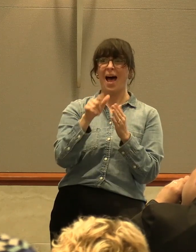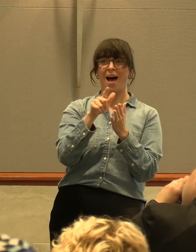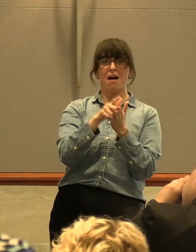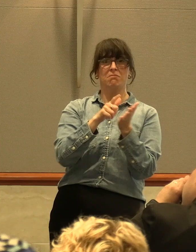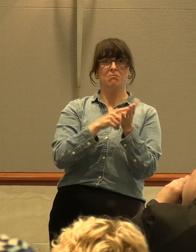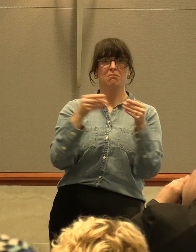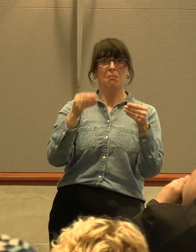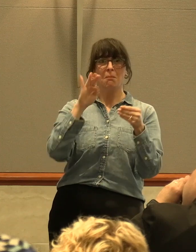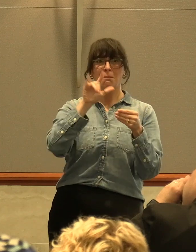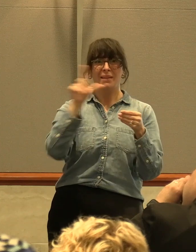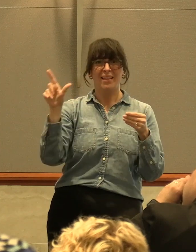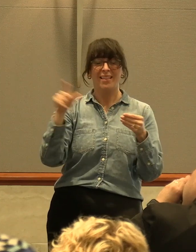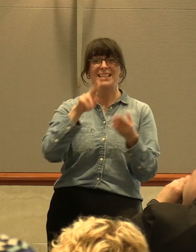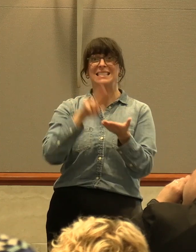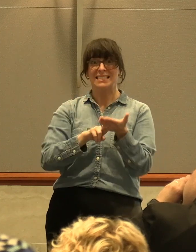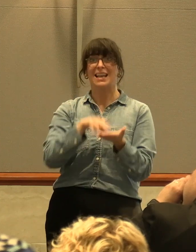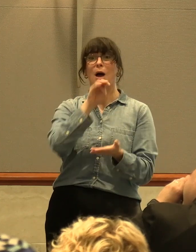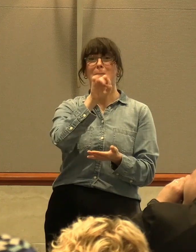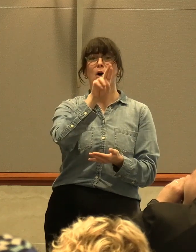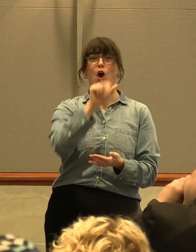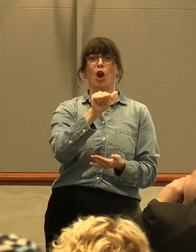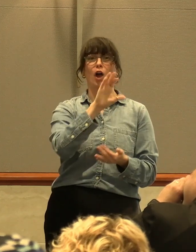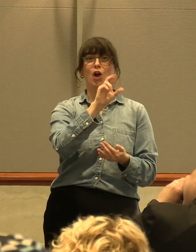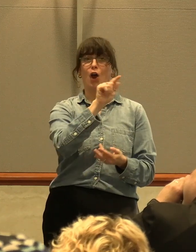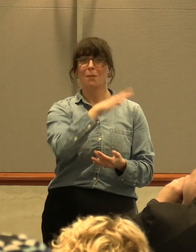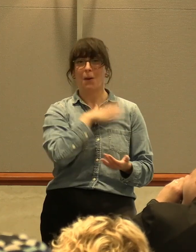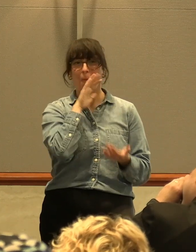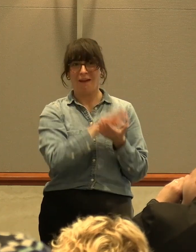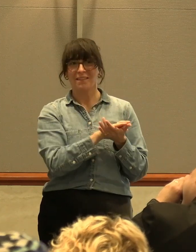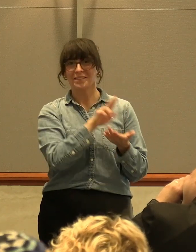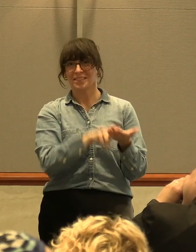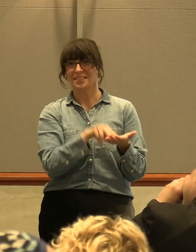legislation, signed by Myrna Cardin.